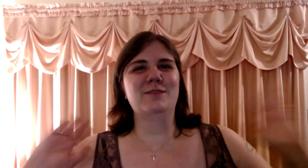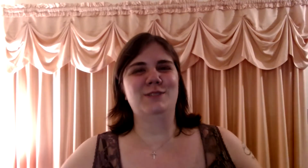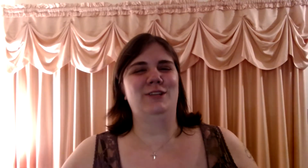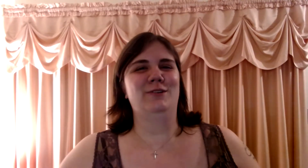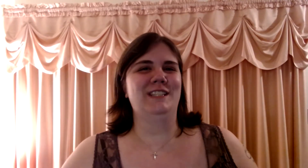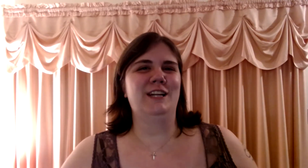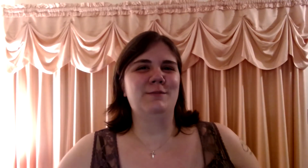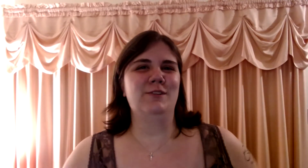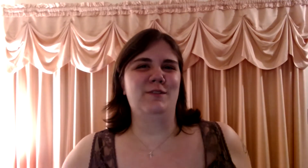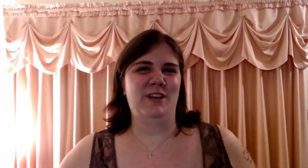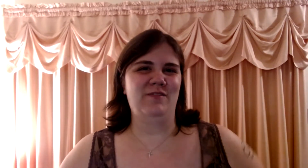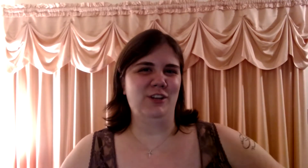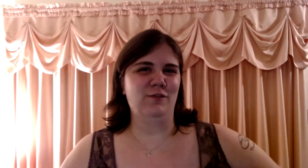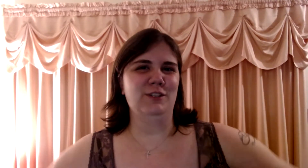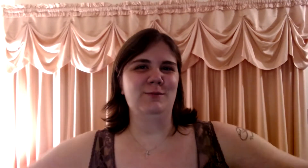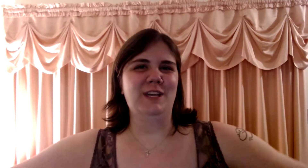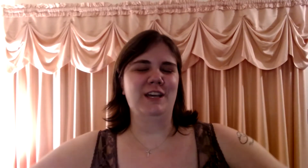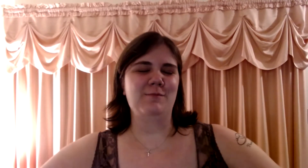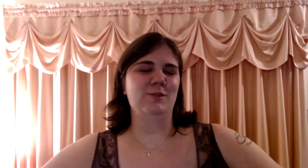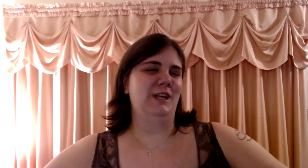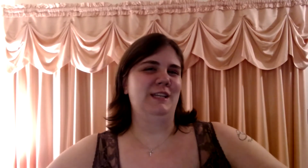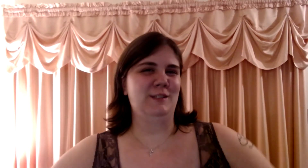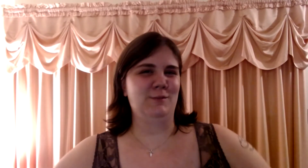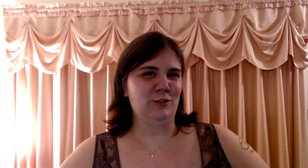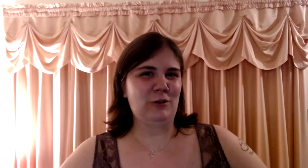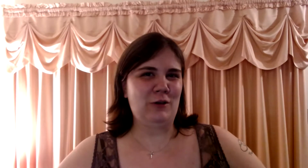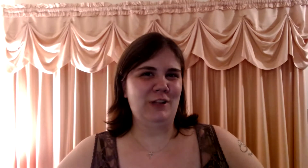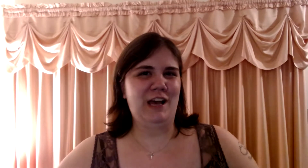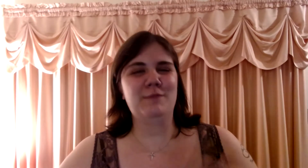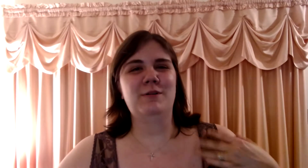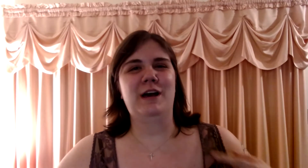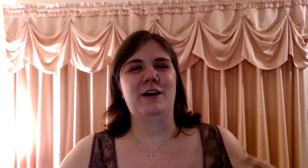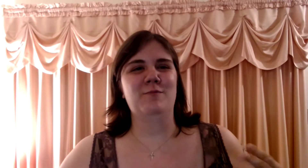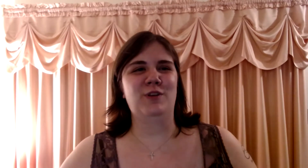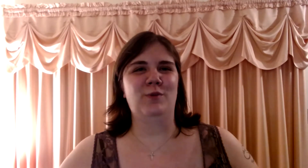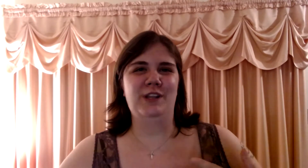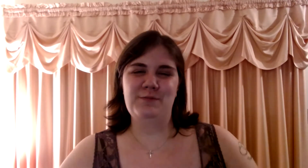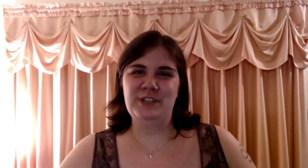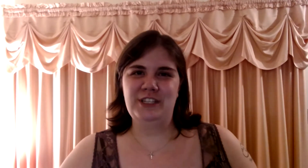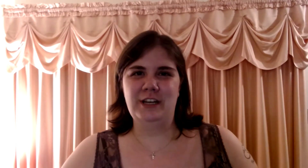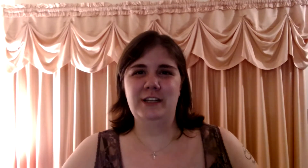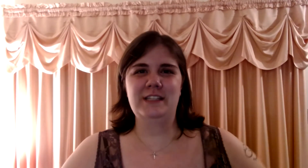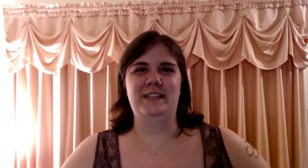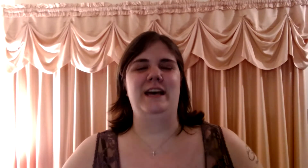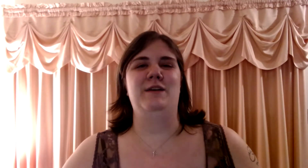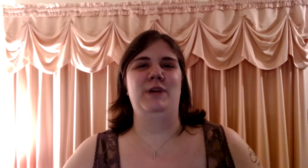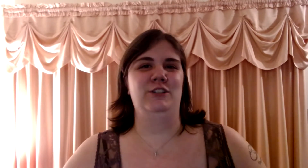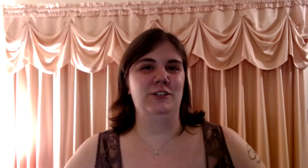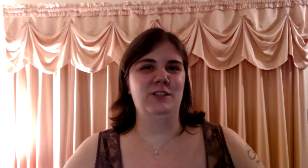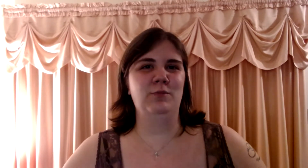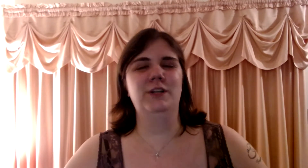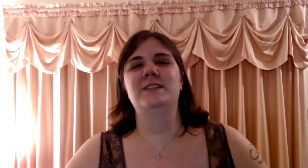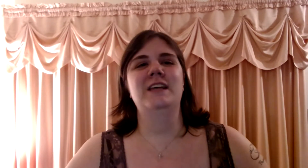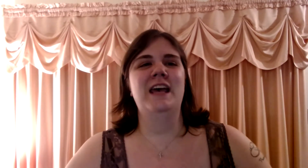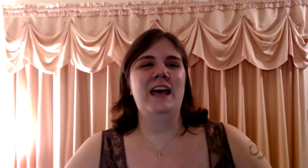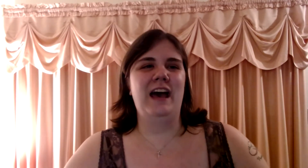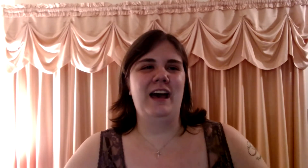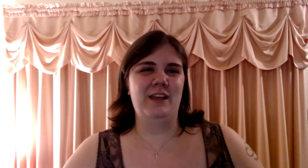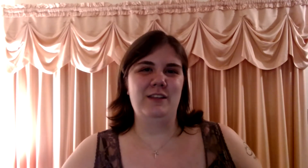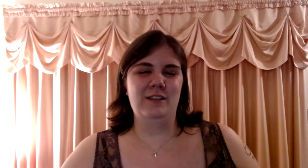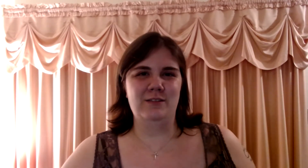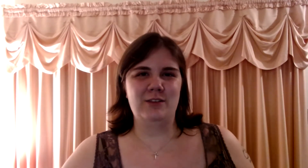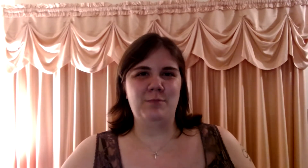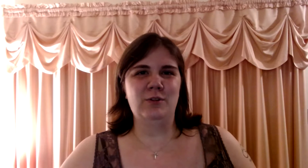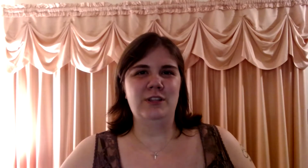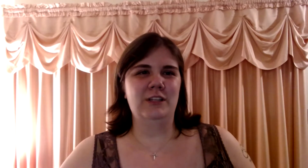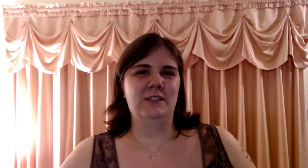Hey, so I'm so excited to be doing my video for this week. I'm doing a special collab with one of the missionaries that my church supports,